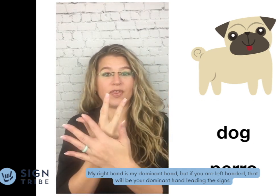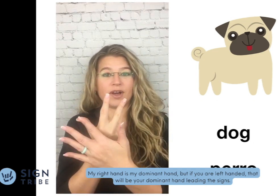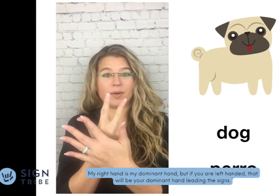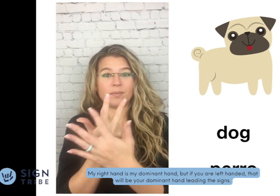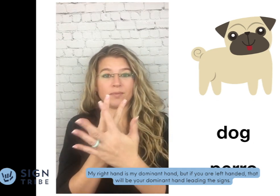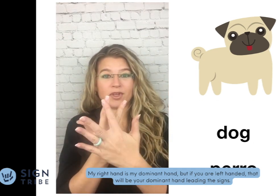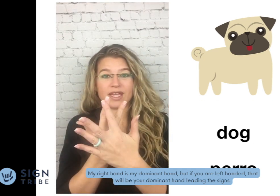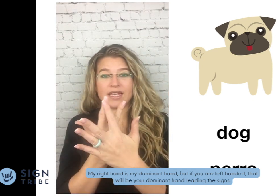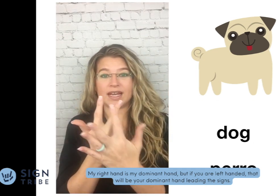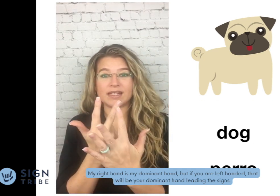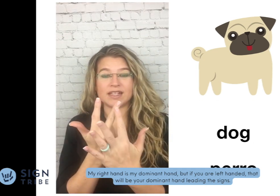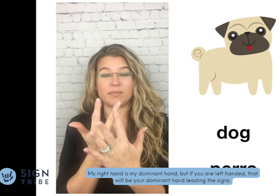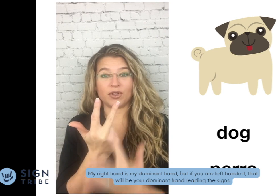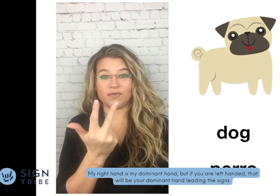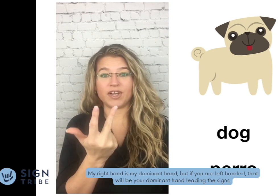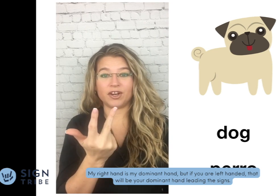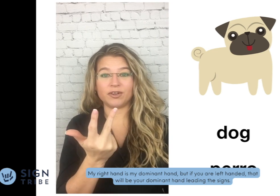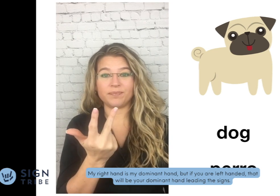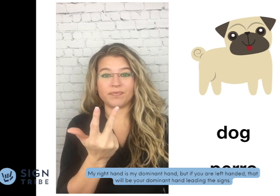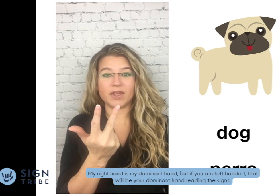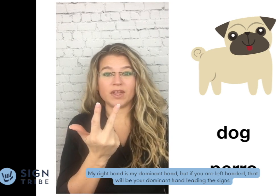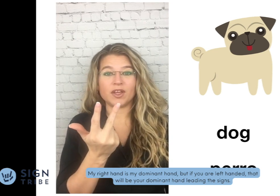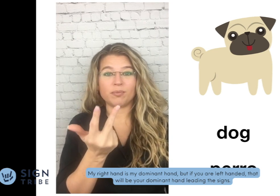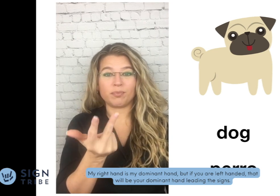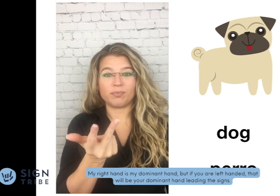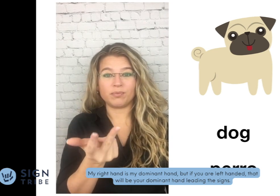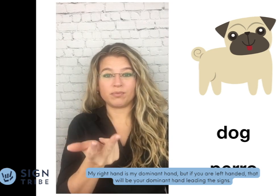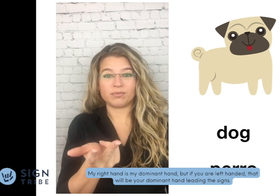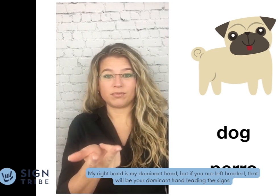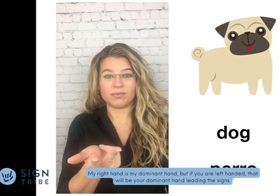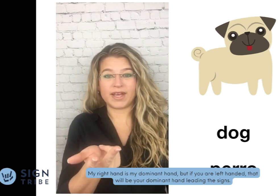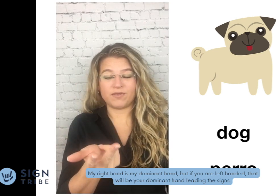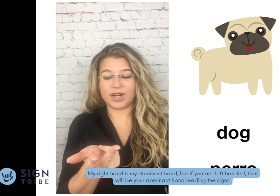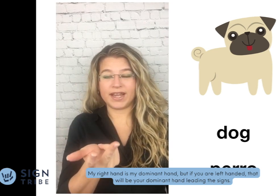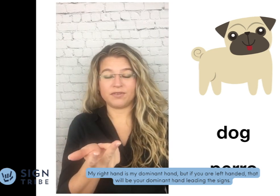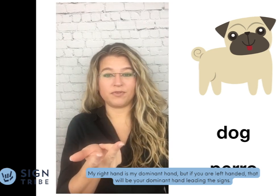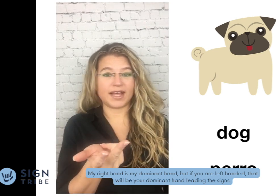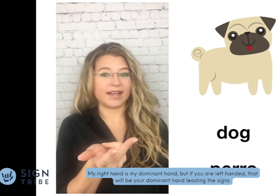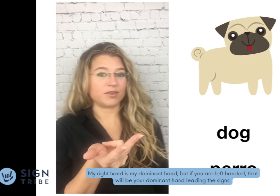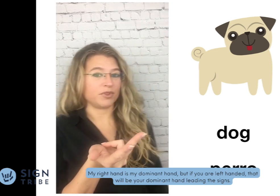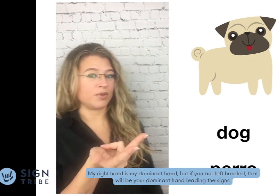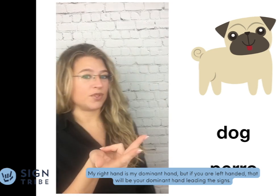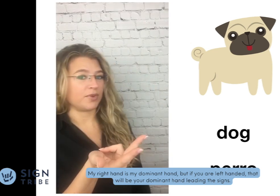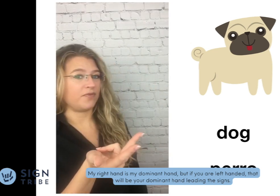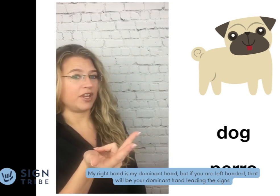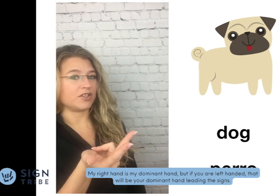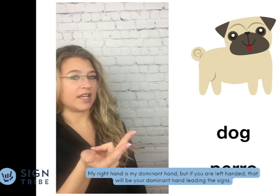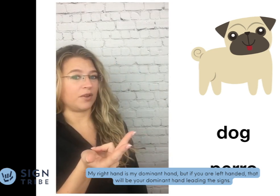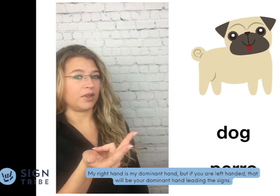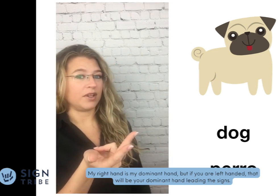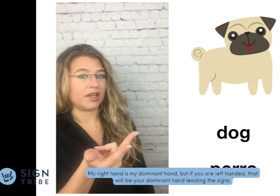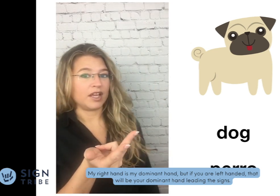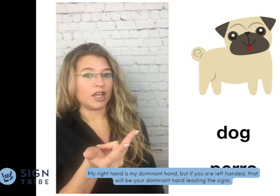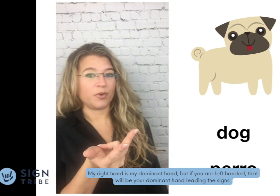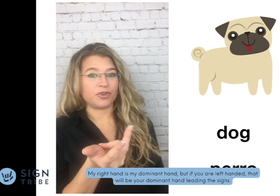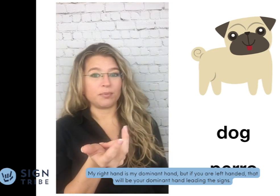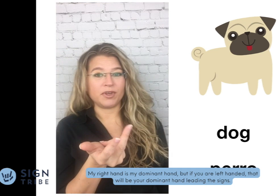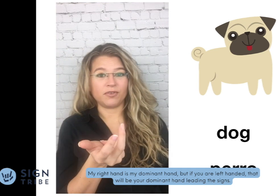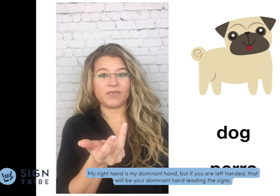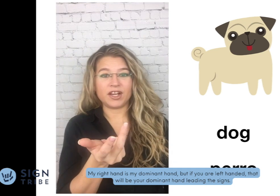thumb, index, and middle finger. Have your hand flat with those 3 fingers out. With your middle finger